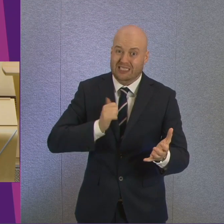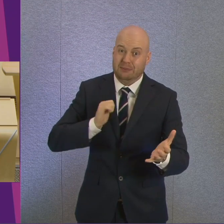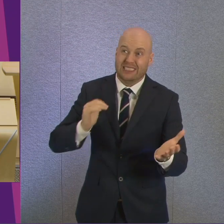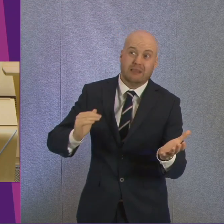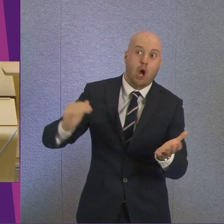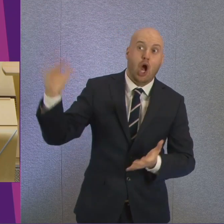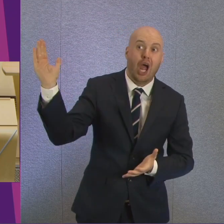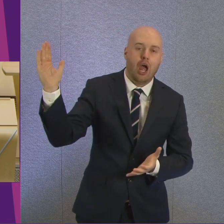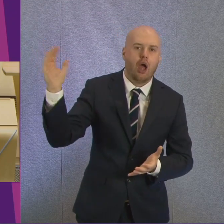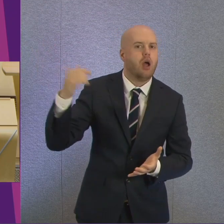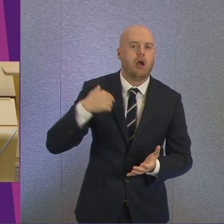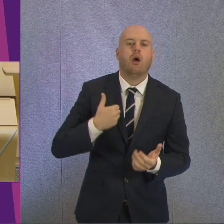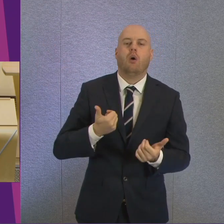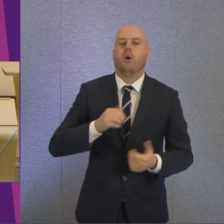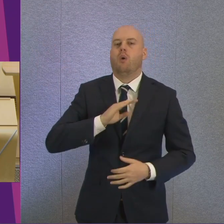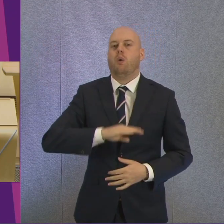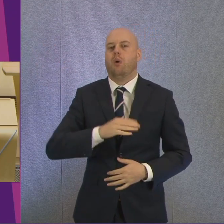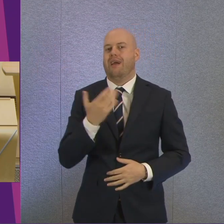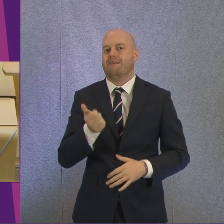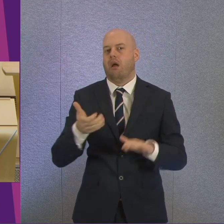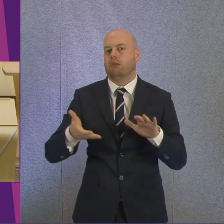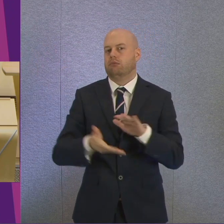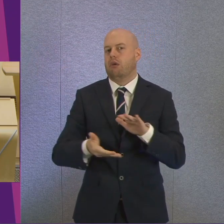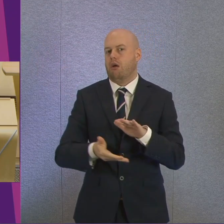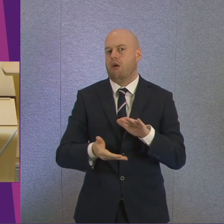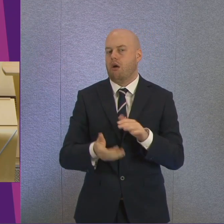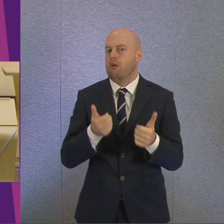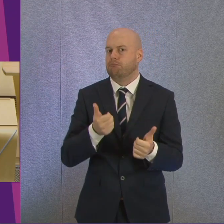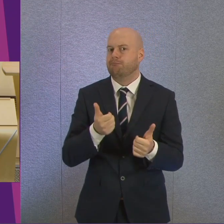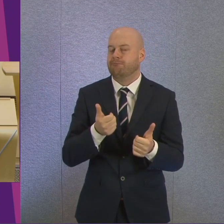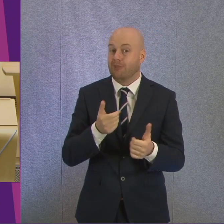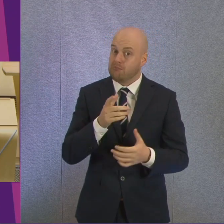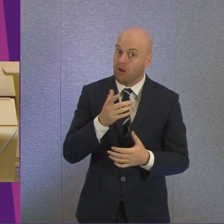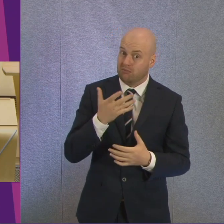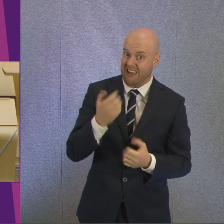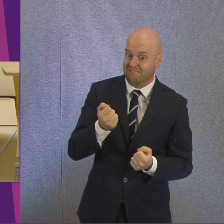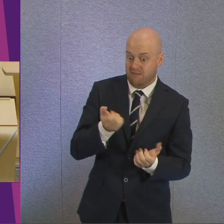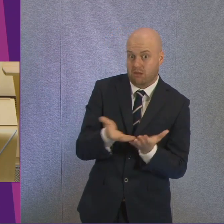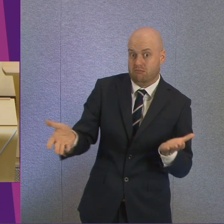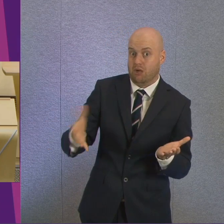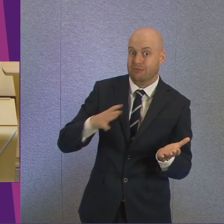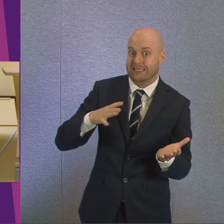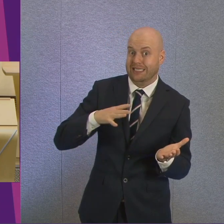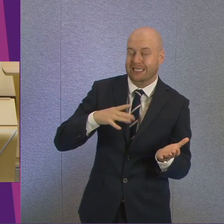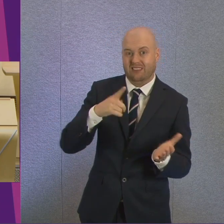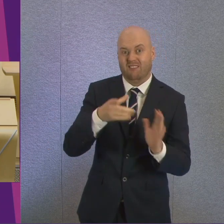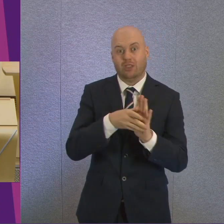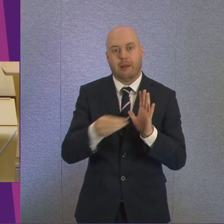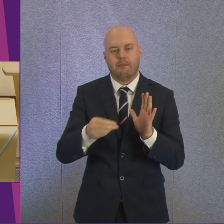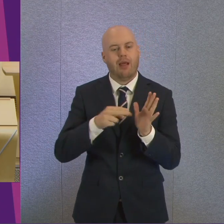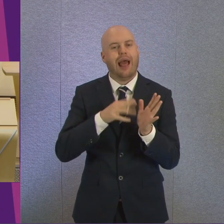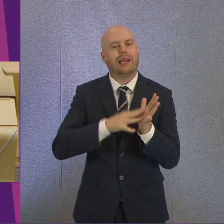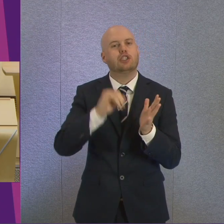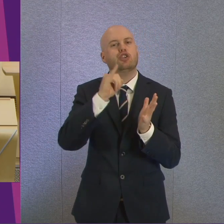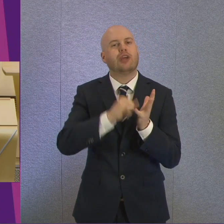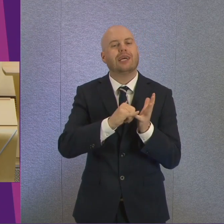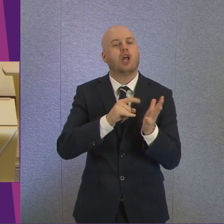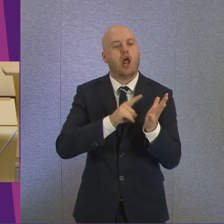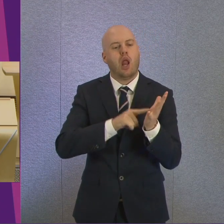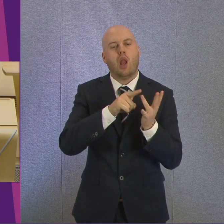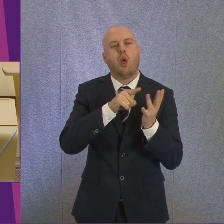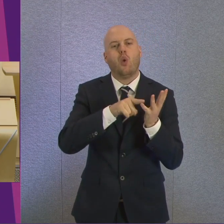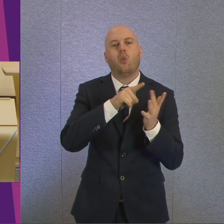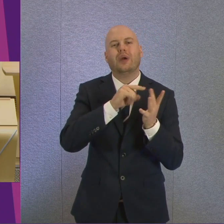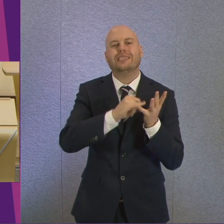cope. To ensure that capacity is there, we completed the construction of the NHS Louisa Jordan in Glasgow over